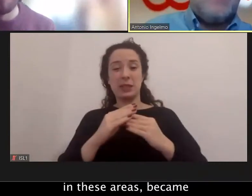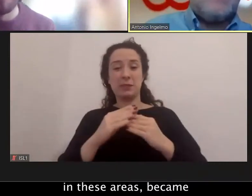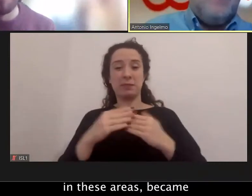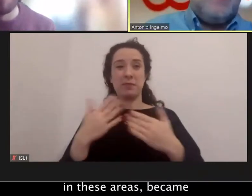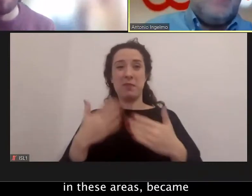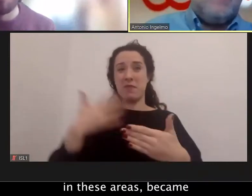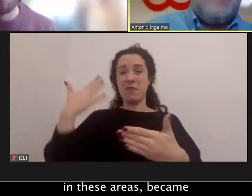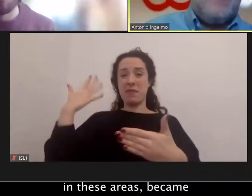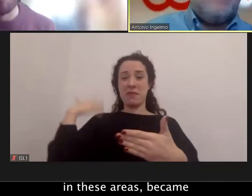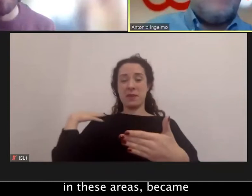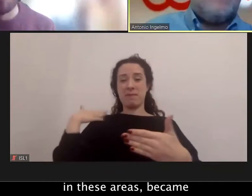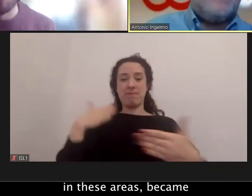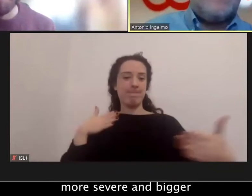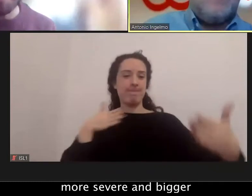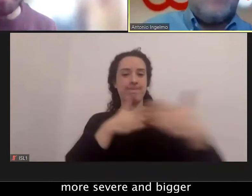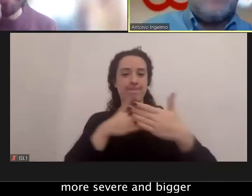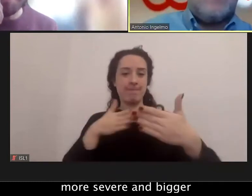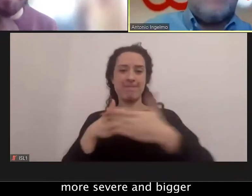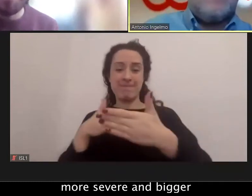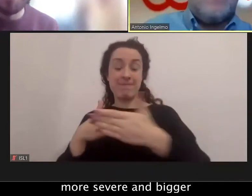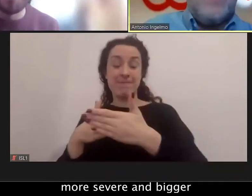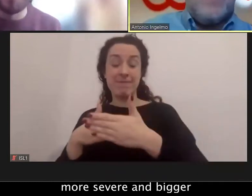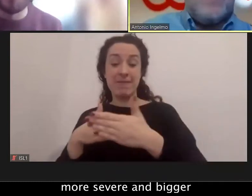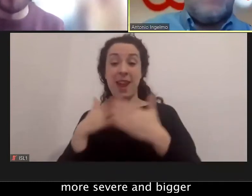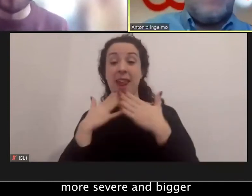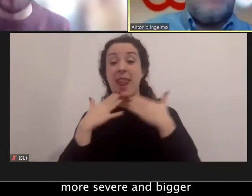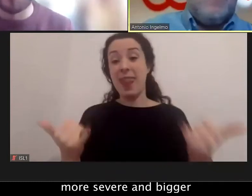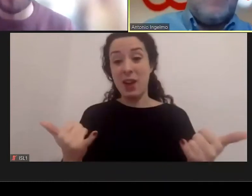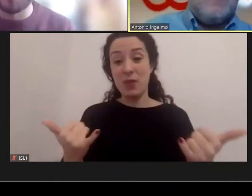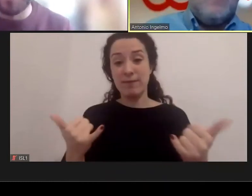barriers became more